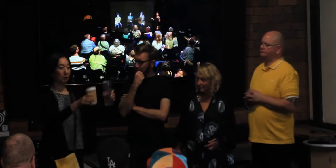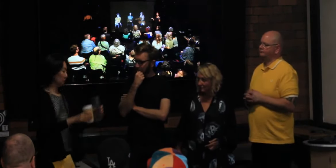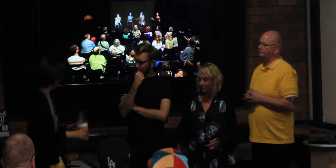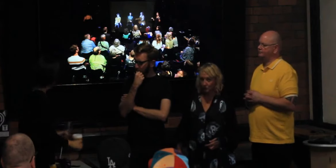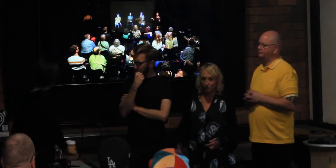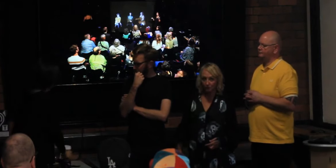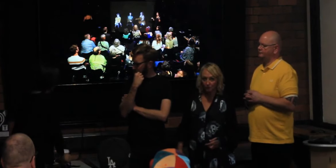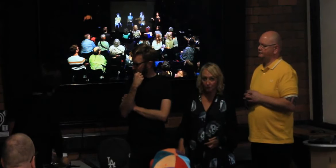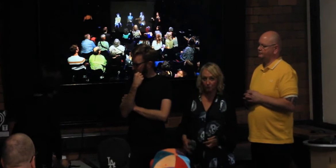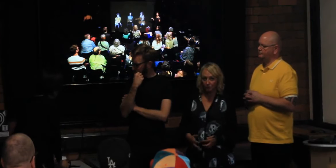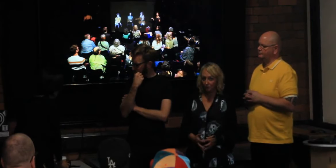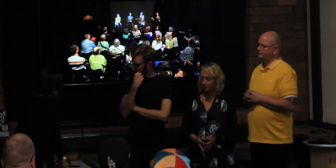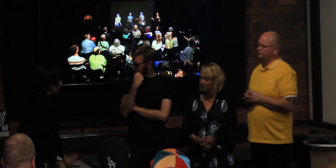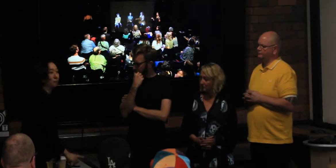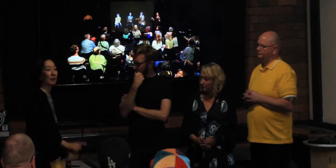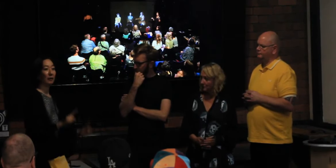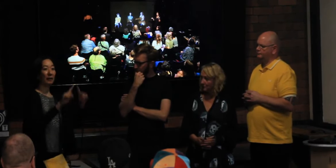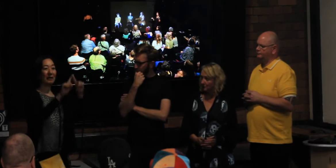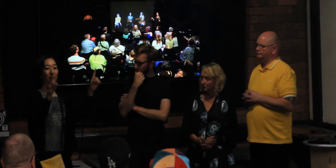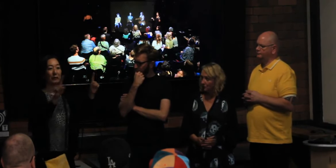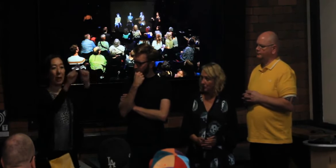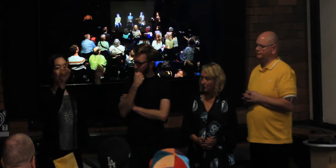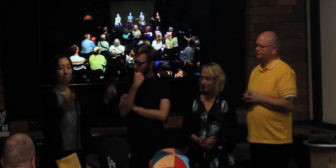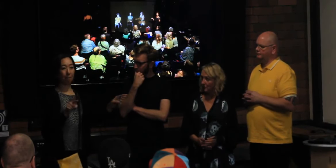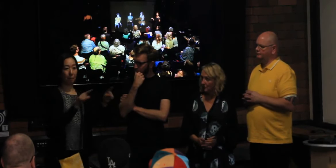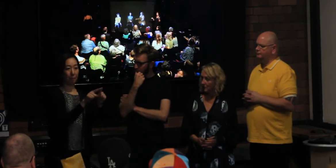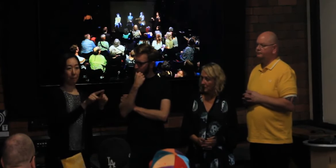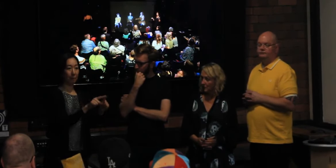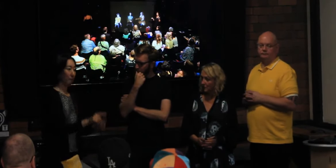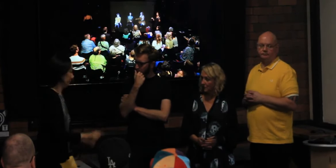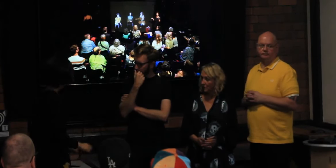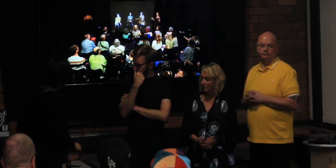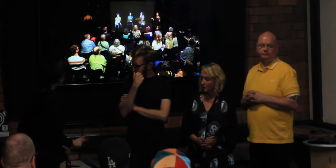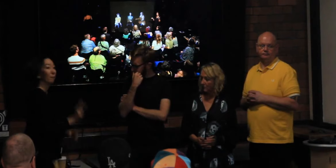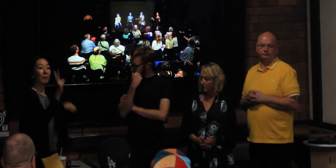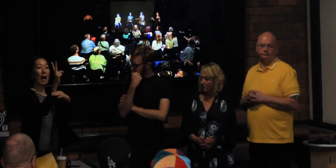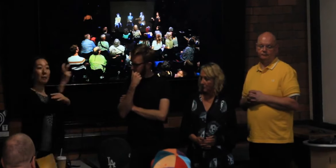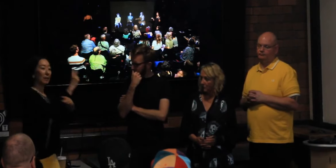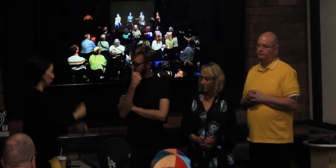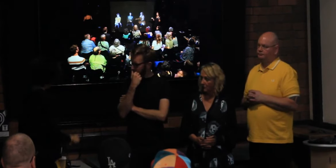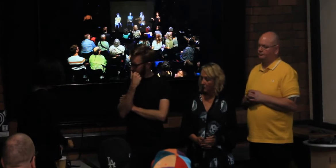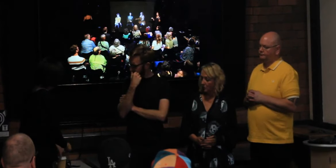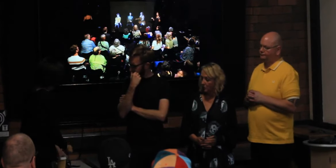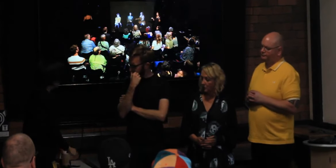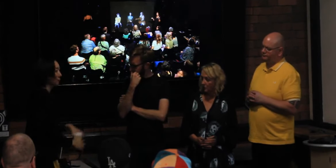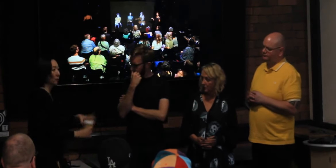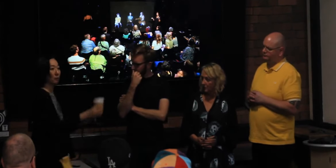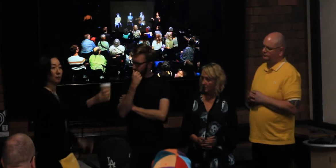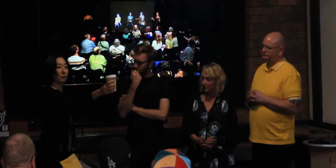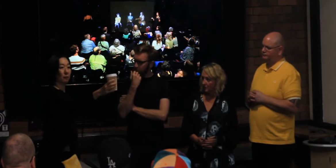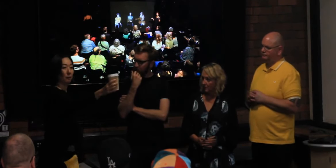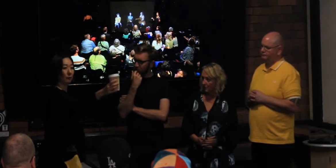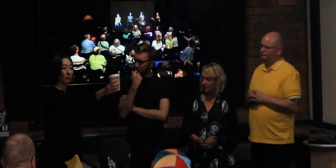What I have now in my hand is a coffee cup in one hand and a glass of water. Now, they might look